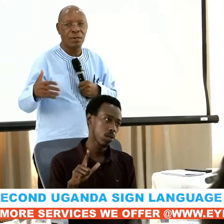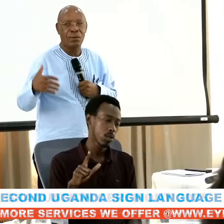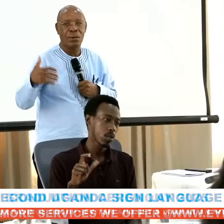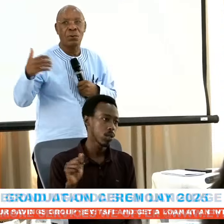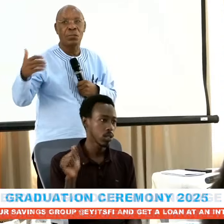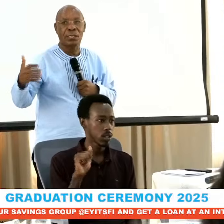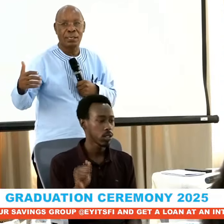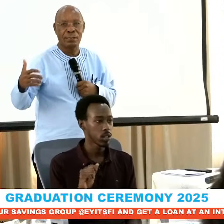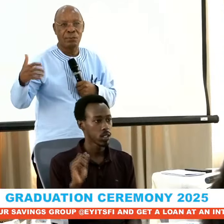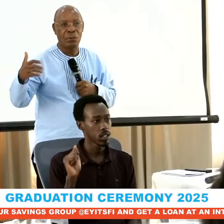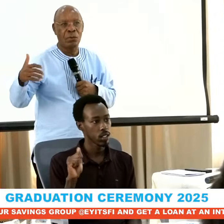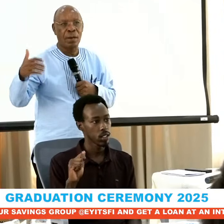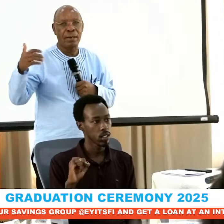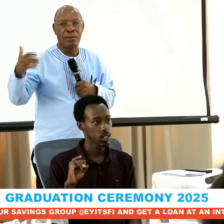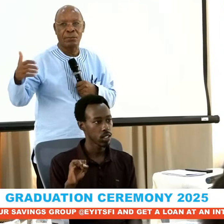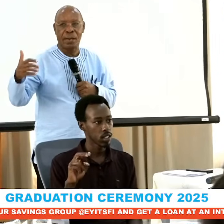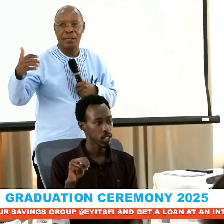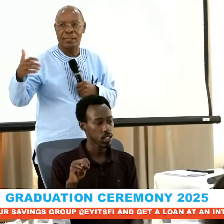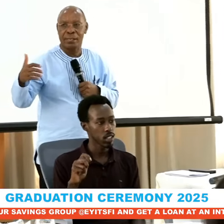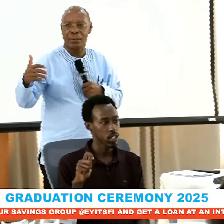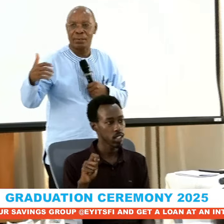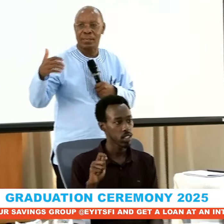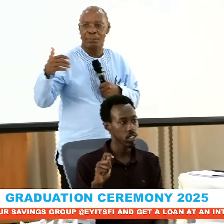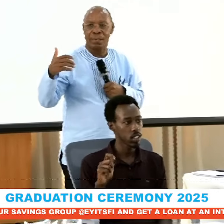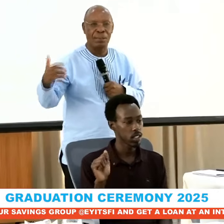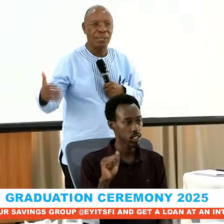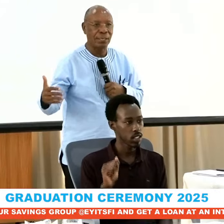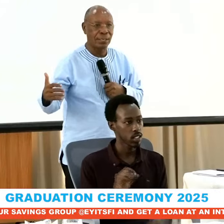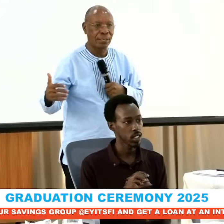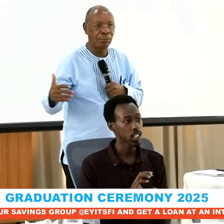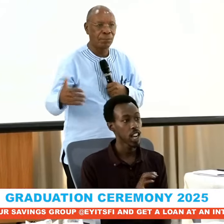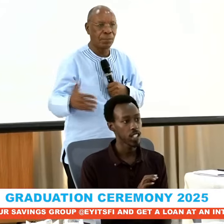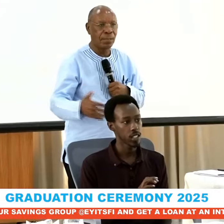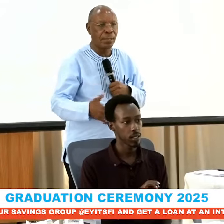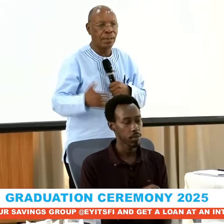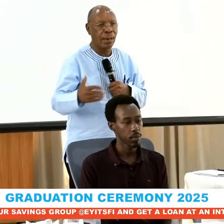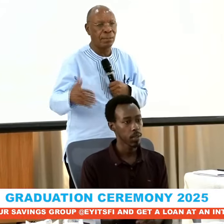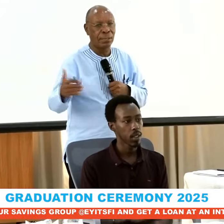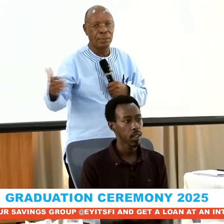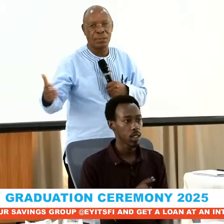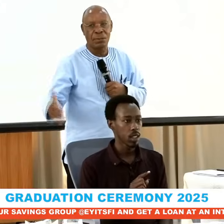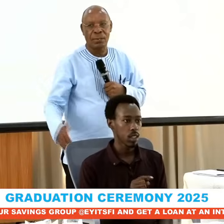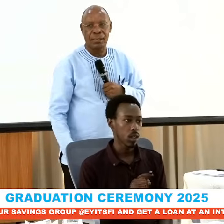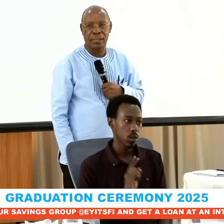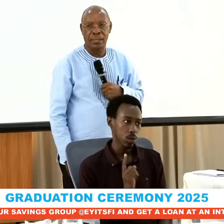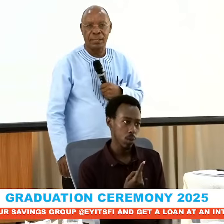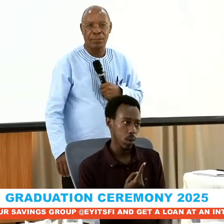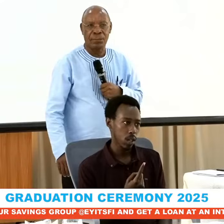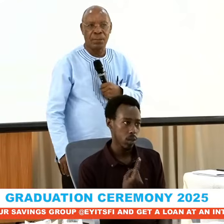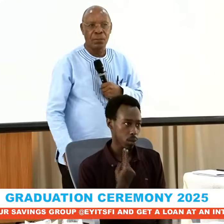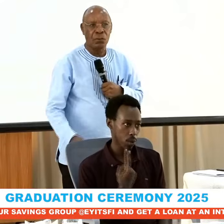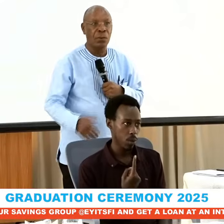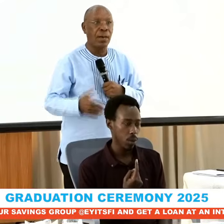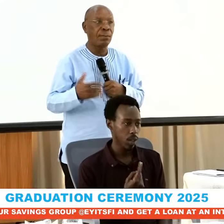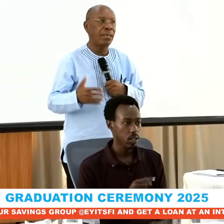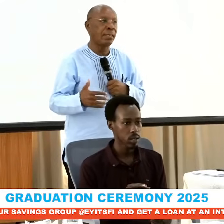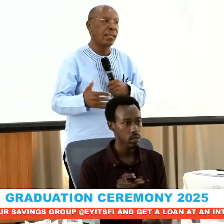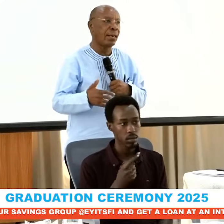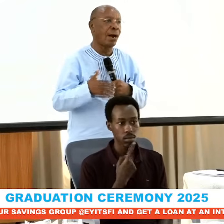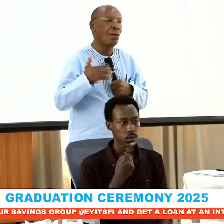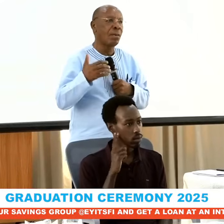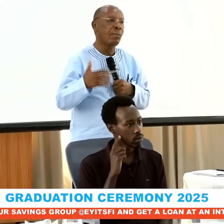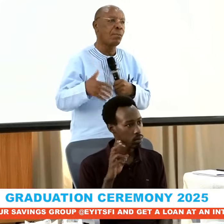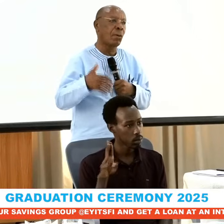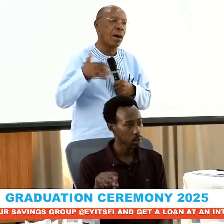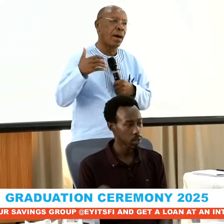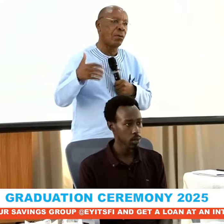around that when you go to church, even when you are deaf, you can still pick the message, the numbers kept increasing. So you can imagine then